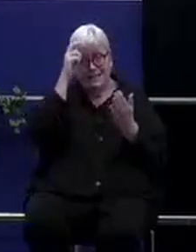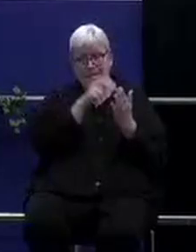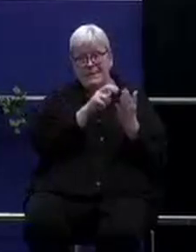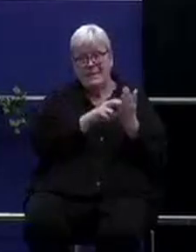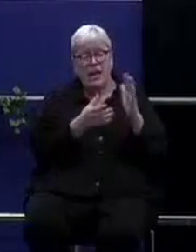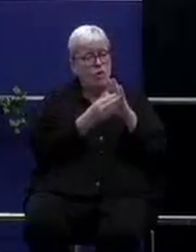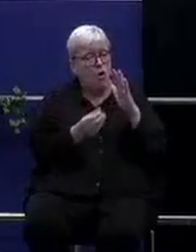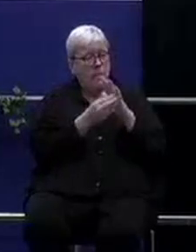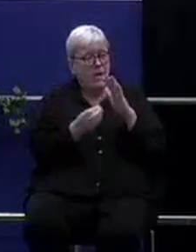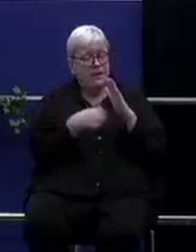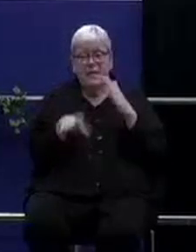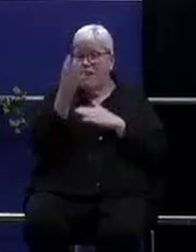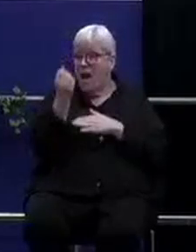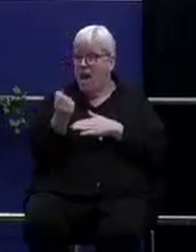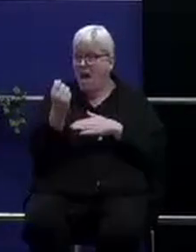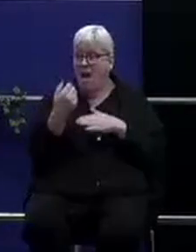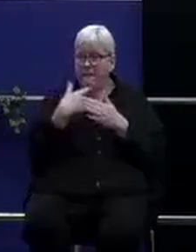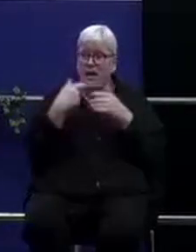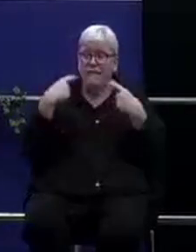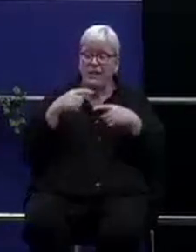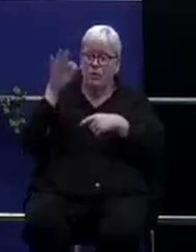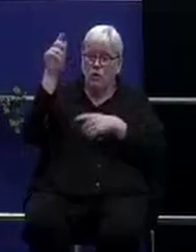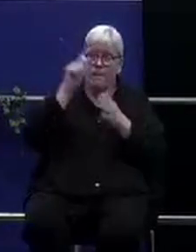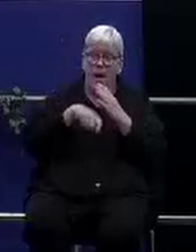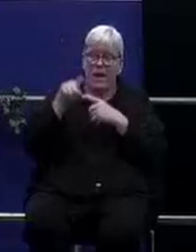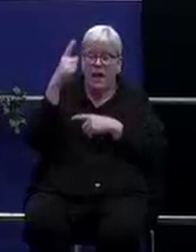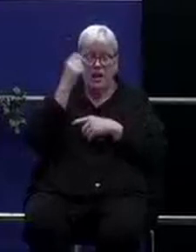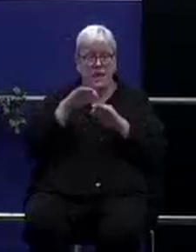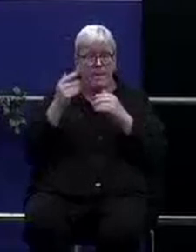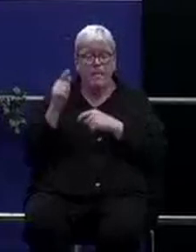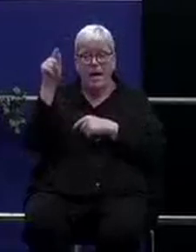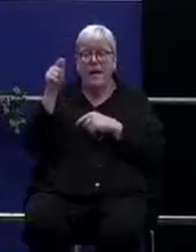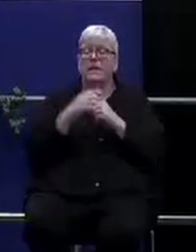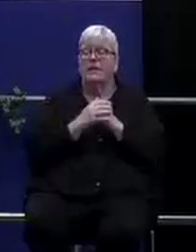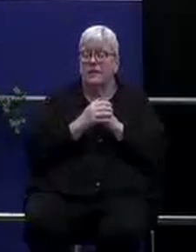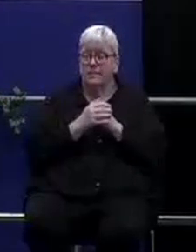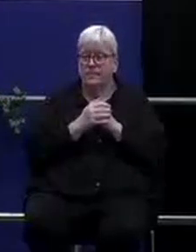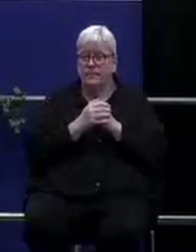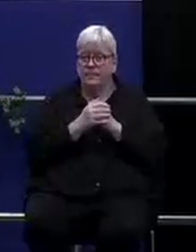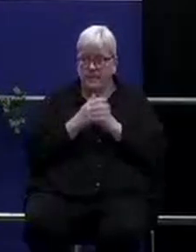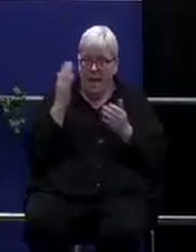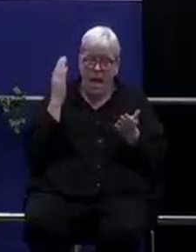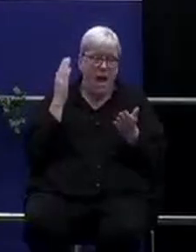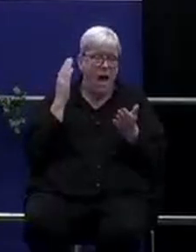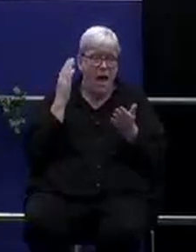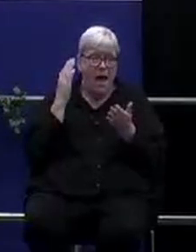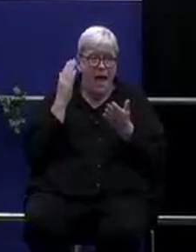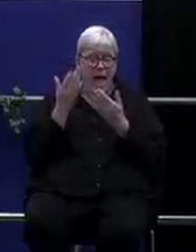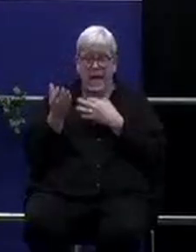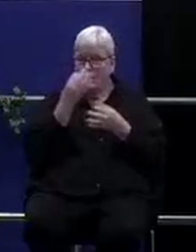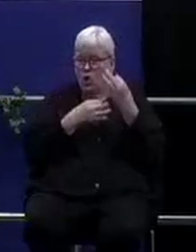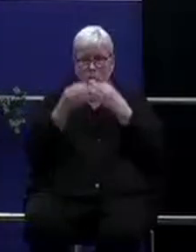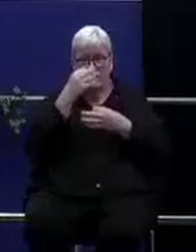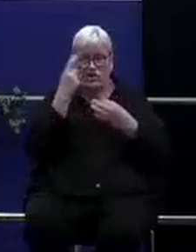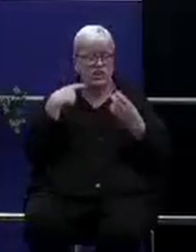if you have yours with you. If you don't have one yet, they're available to purchase at the table at the back. And I'm sure if you have any other questions, she'd be